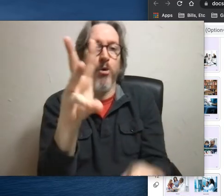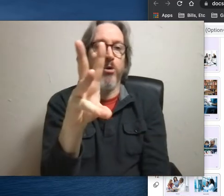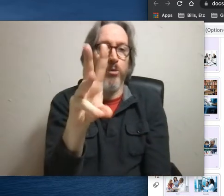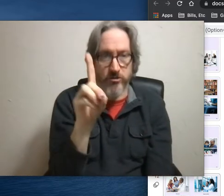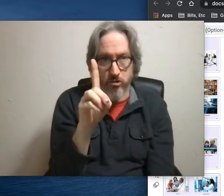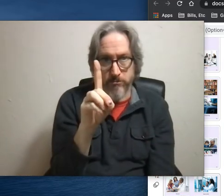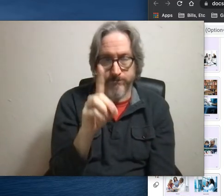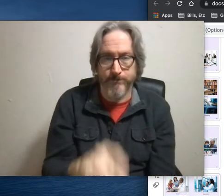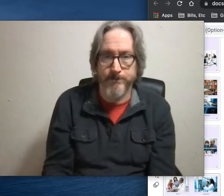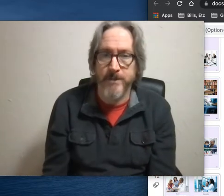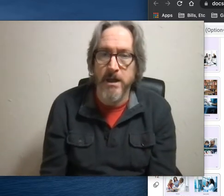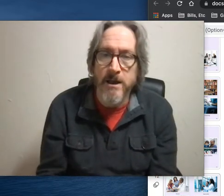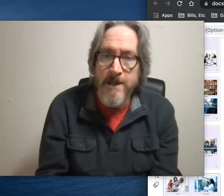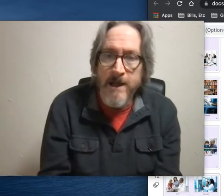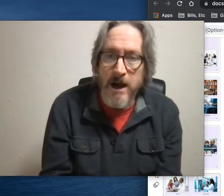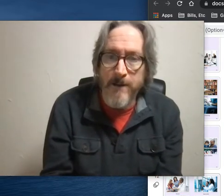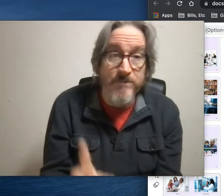or withdraw.